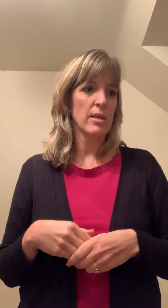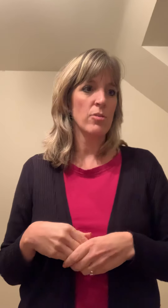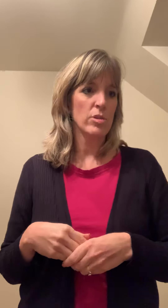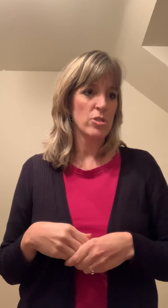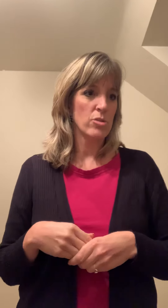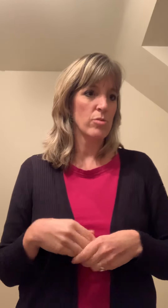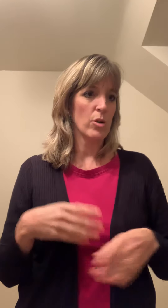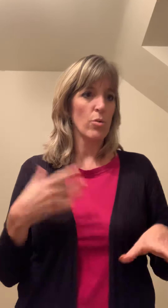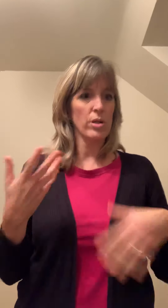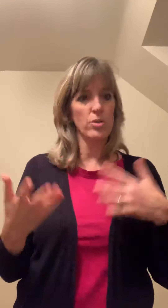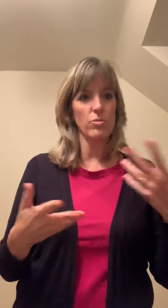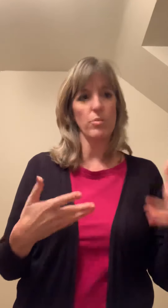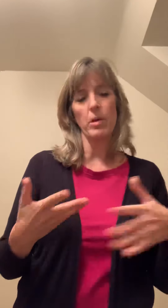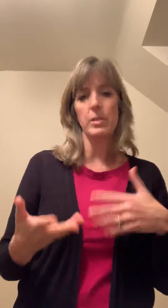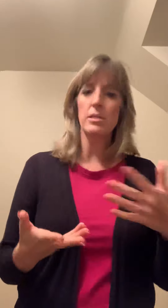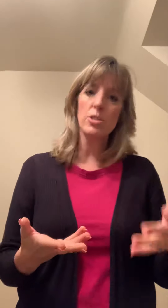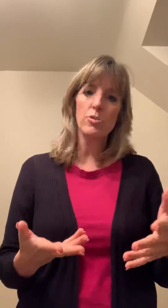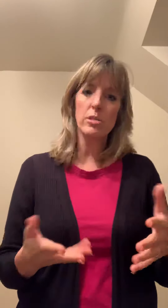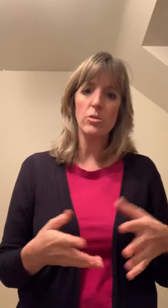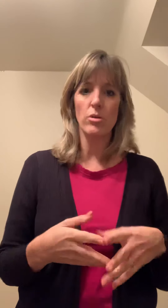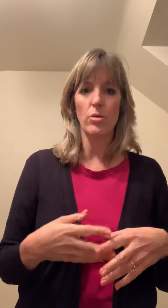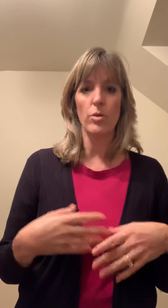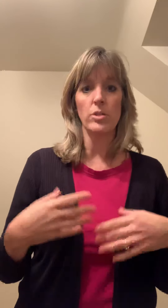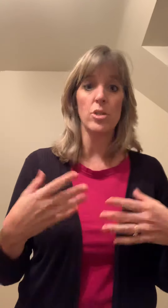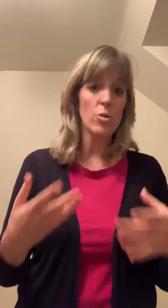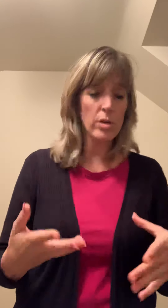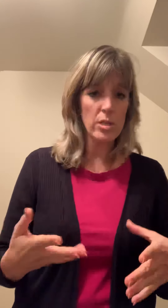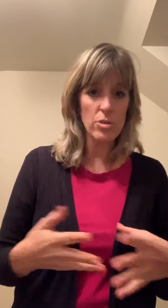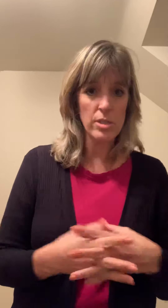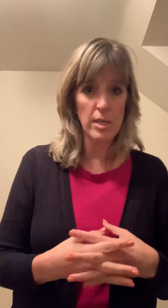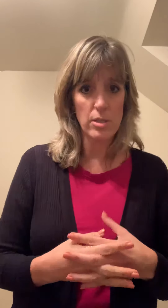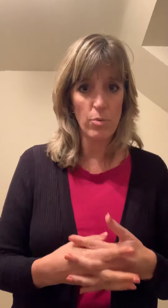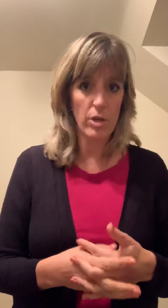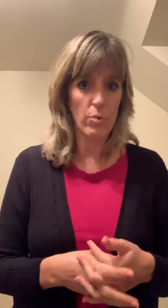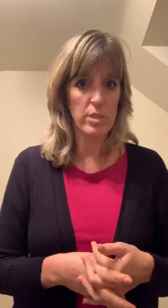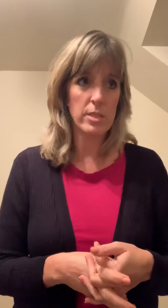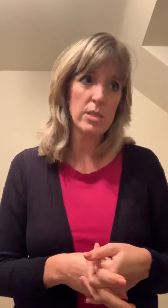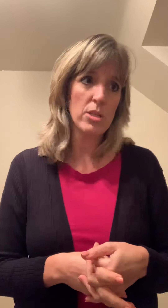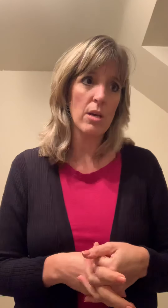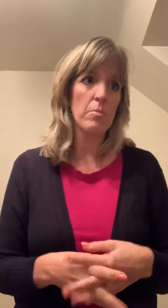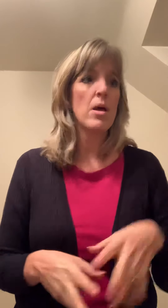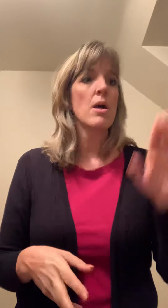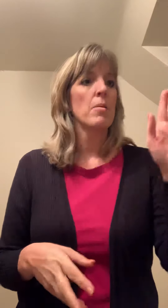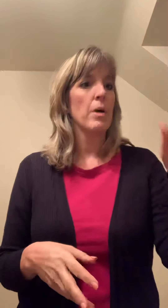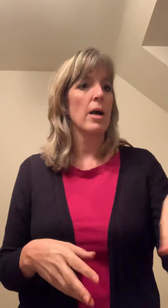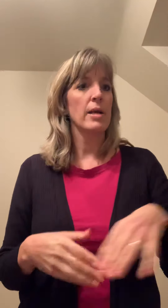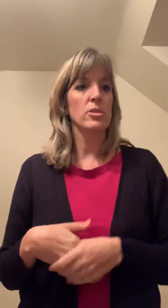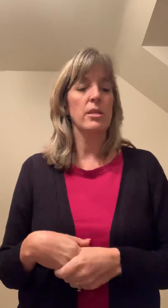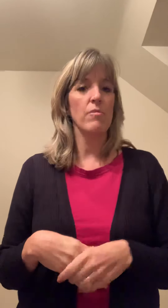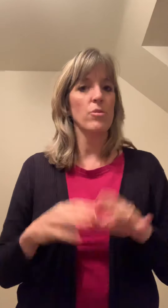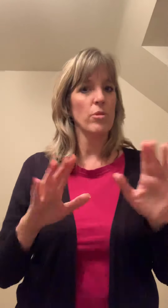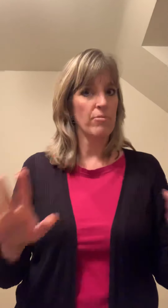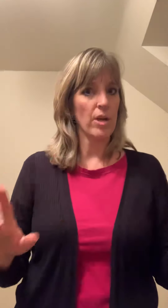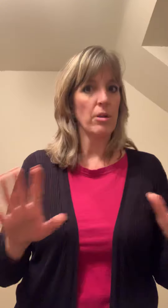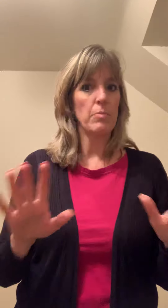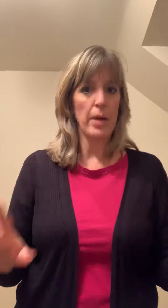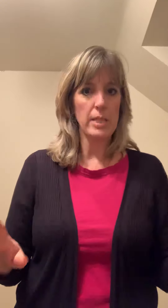you could do according to your baby's interests or according to your interest as to what you want to teach them. But I just gave you a very